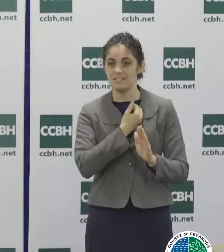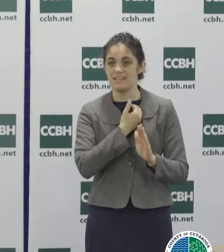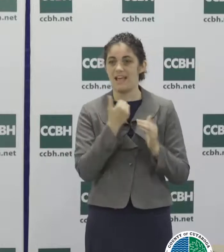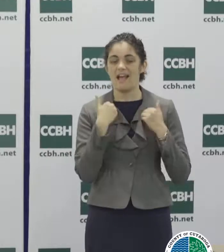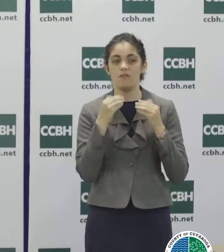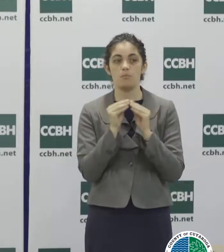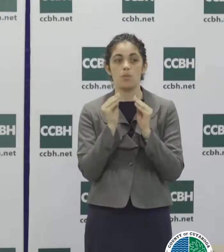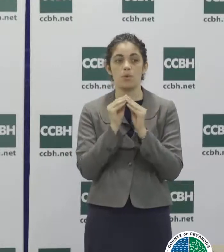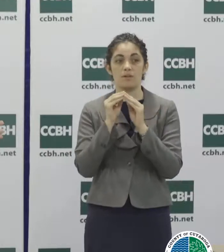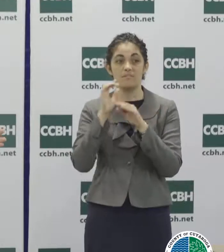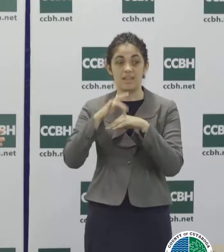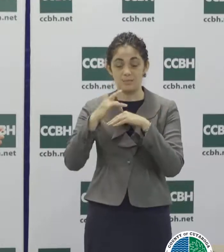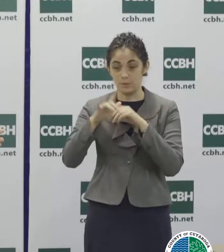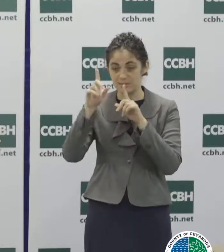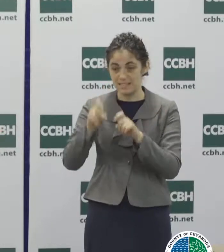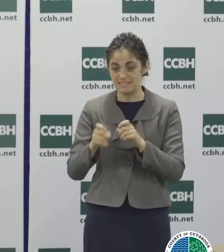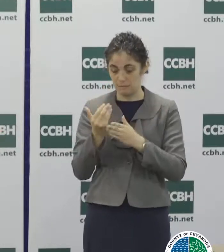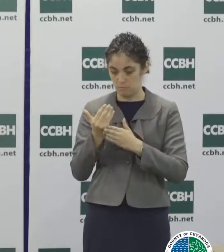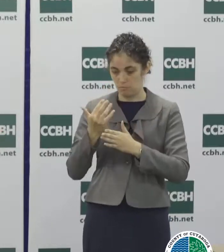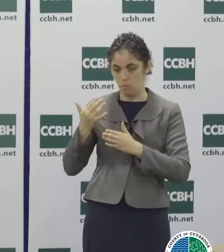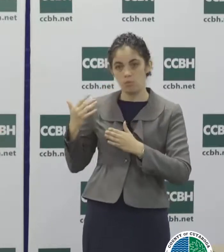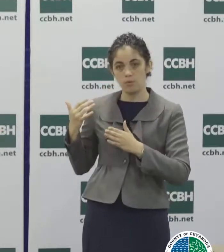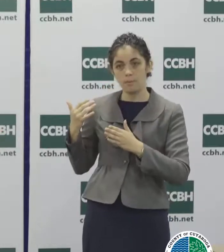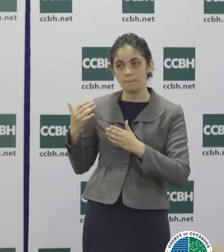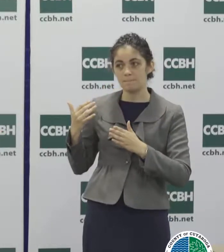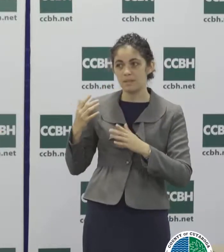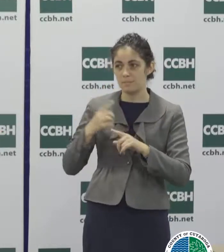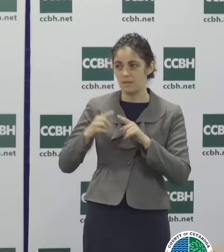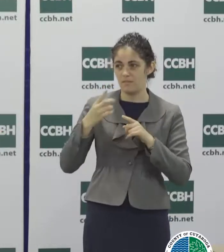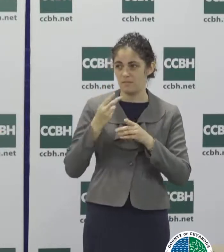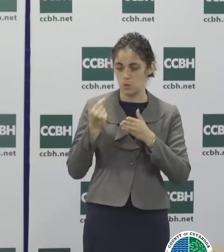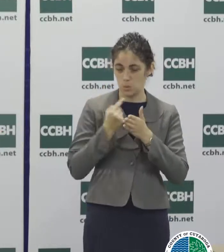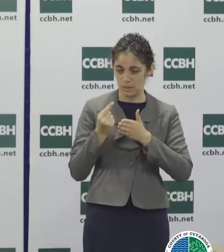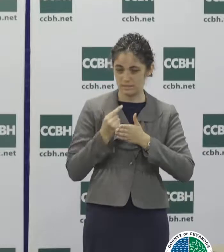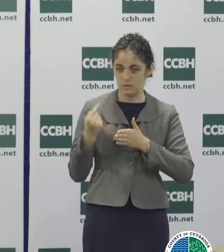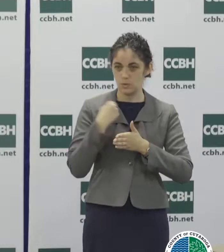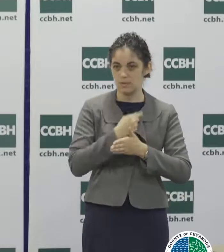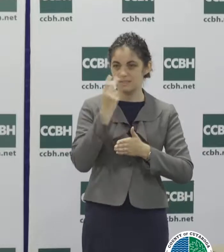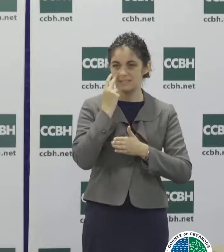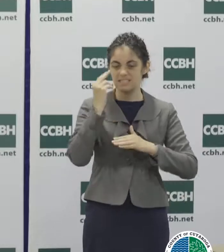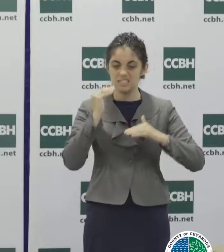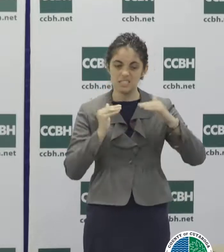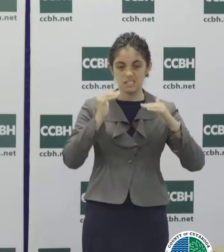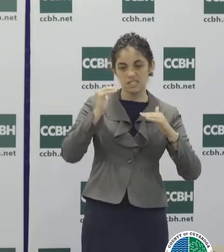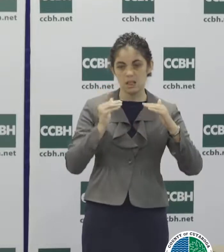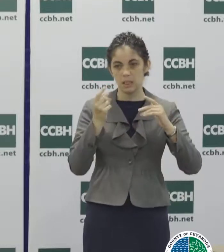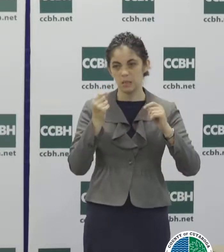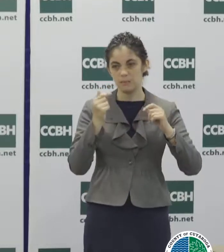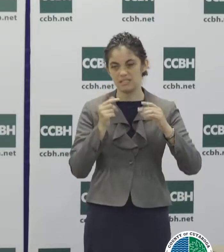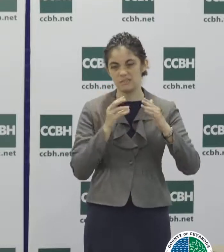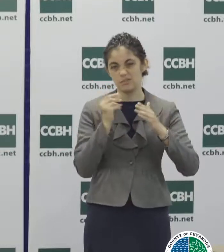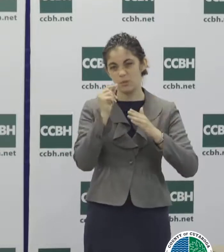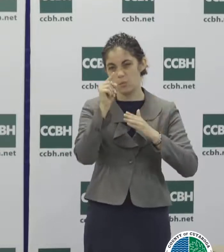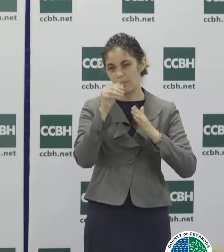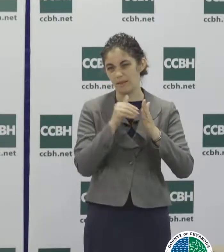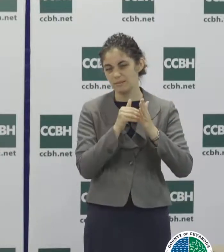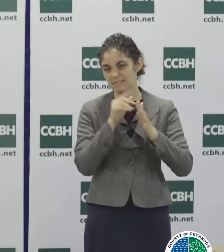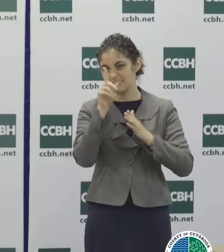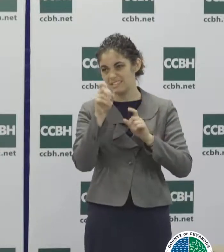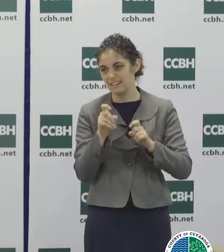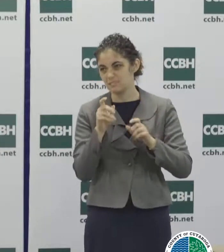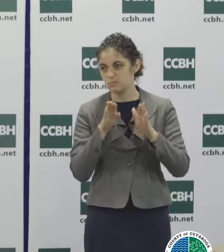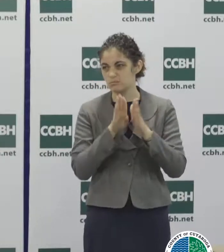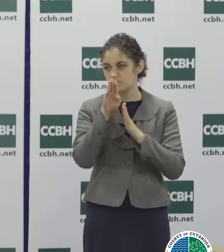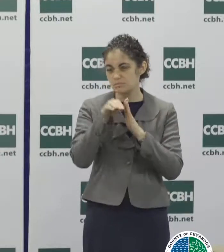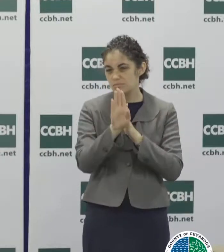more testing now than we have in the past. The last few weeks, obviously, you've seen it bounced a little bit, a few thousand tests up